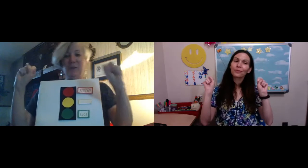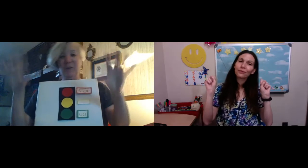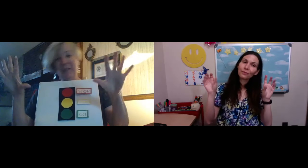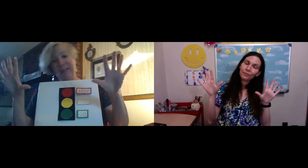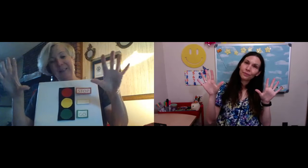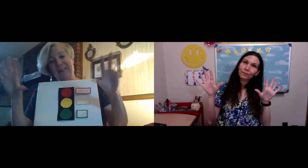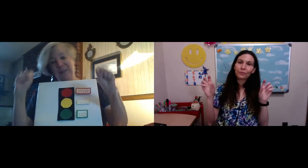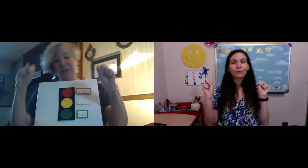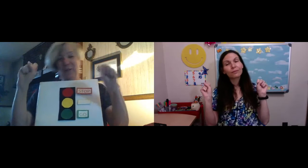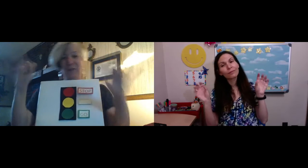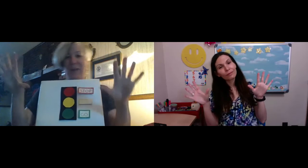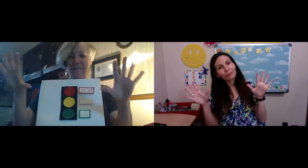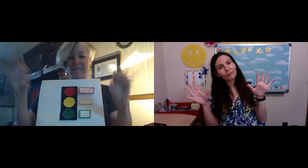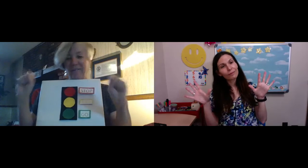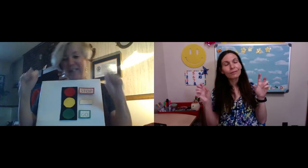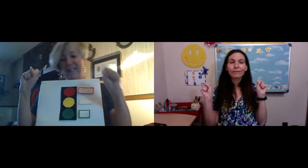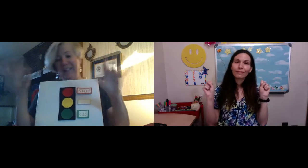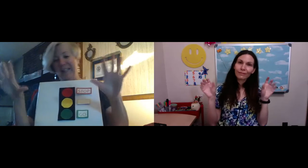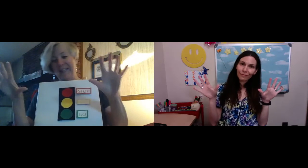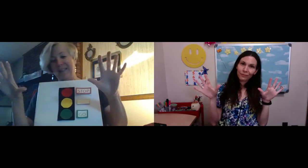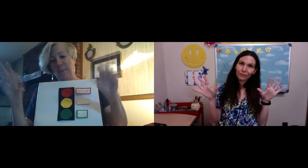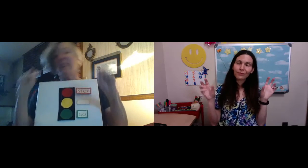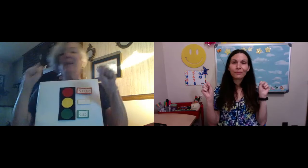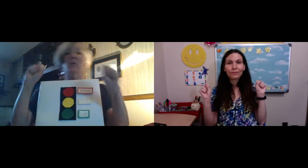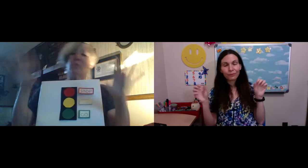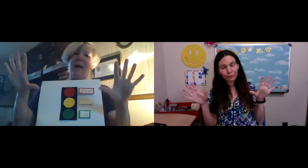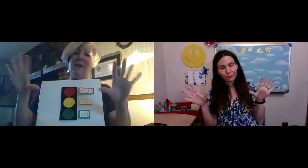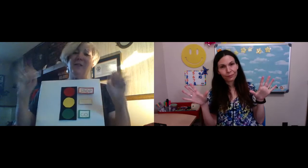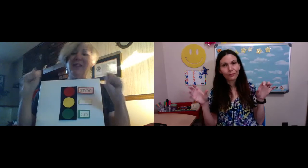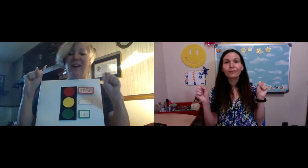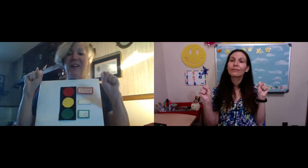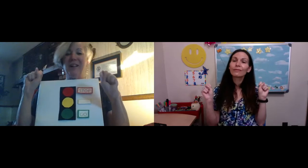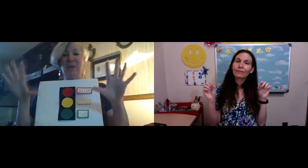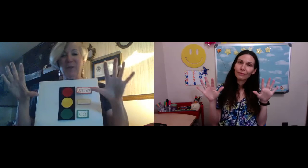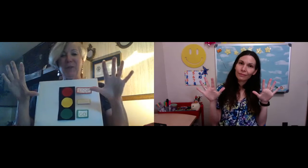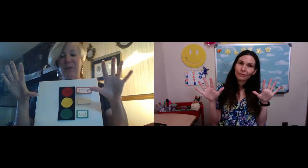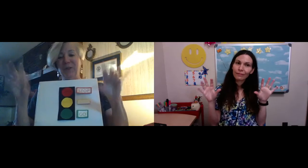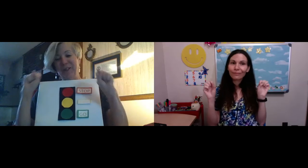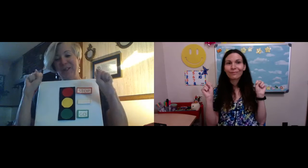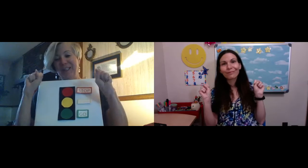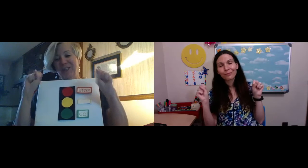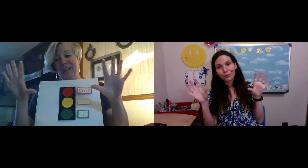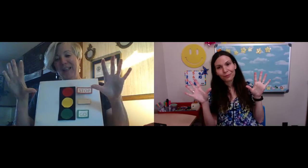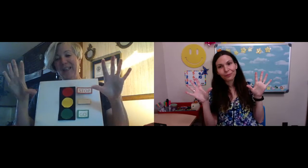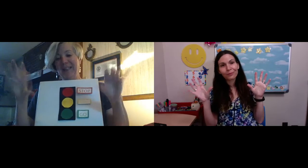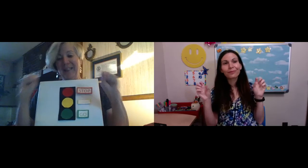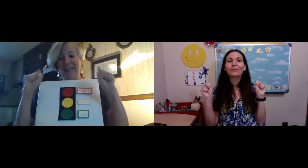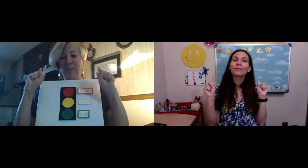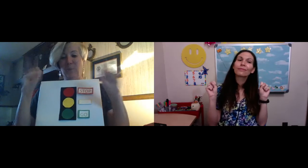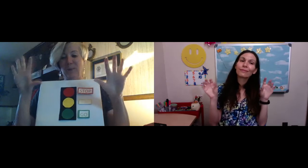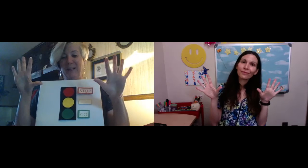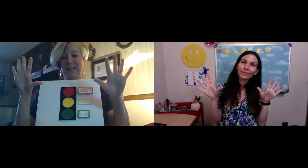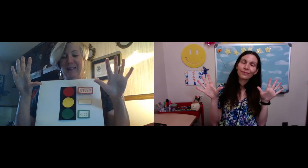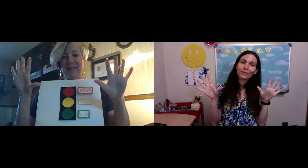Twinkle, twinkle, traffic light. Round the corner,